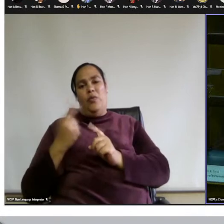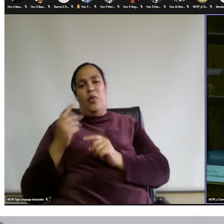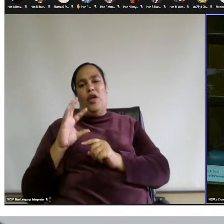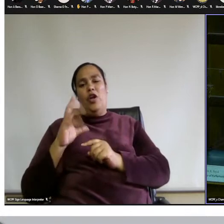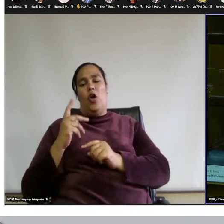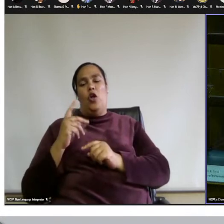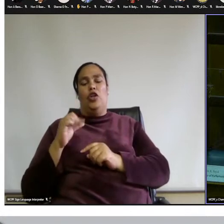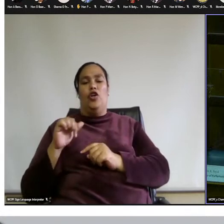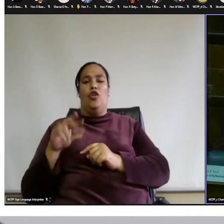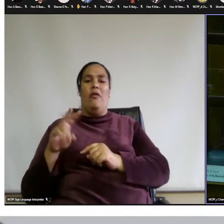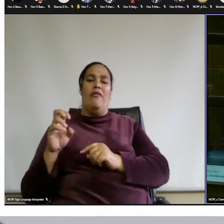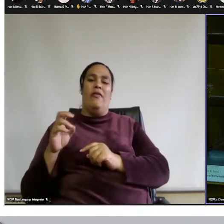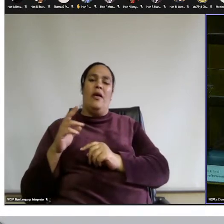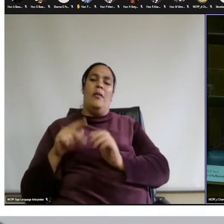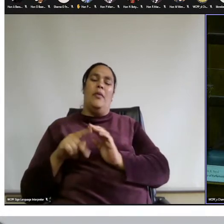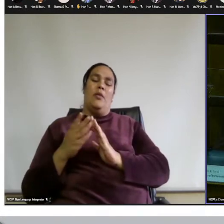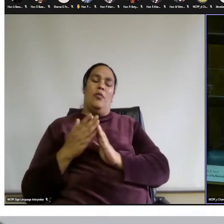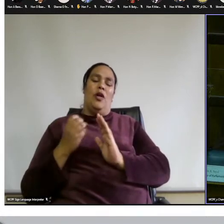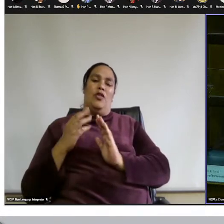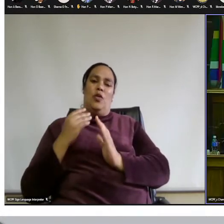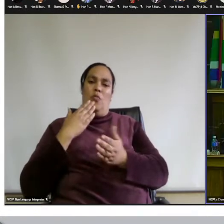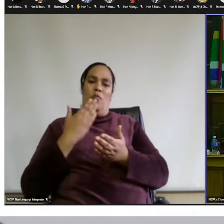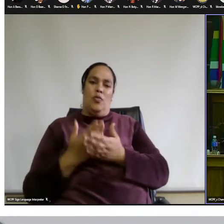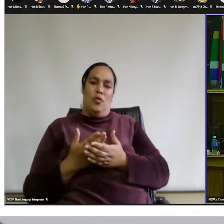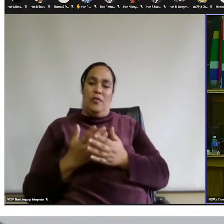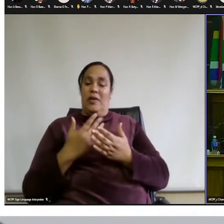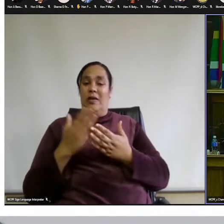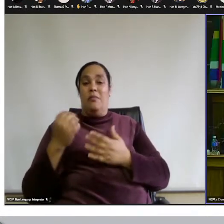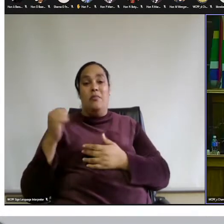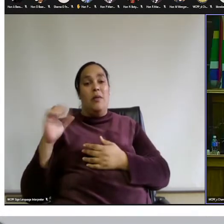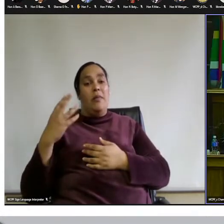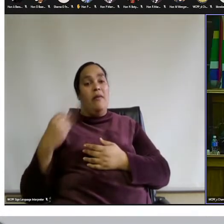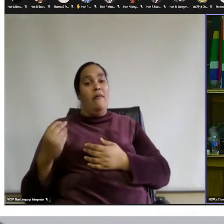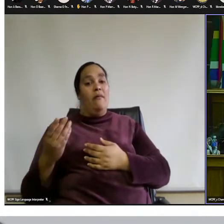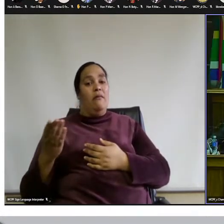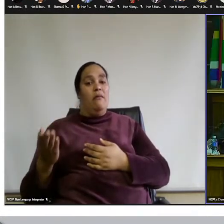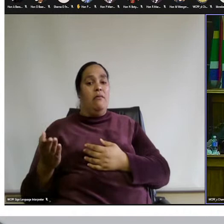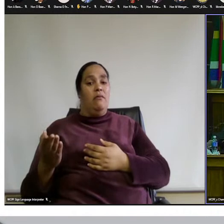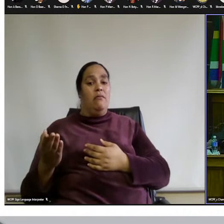Grove Primary School. I so move. Thank you. Are there any objections